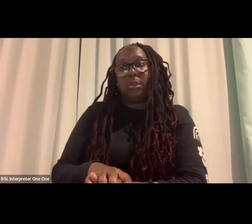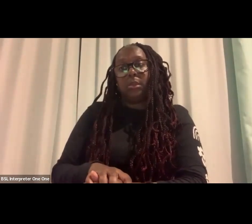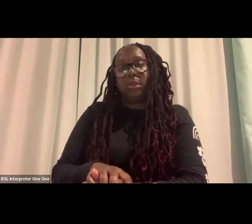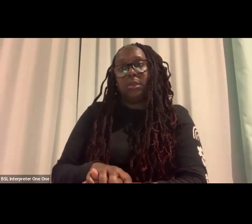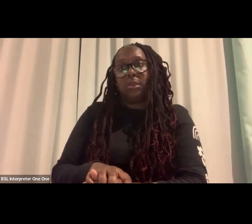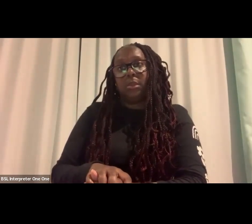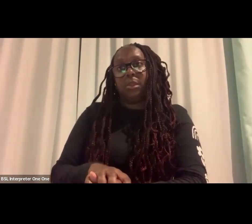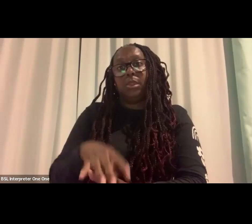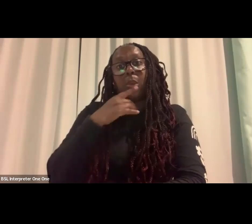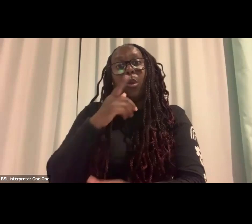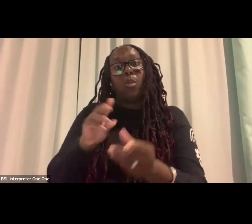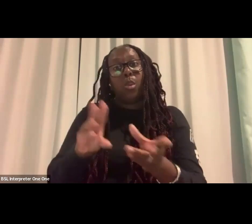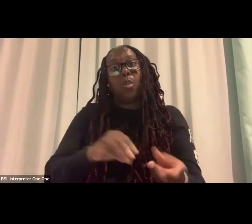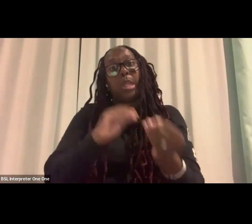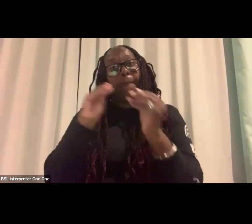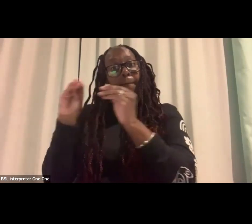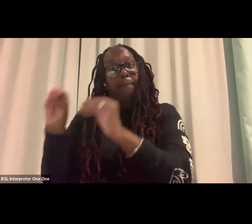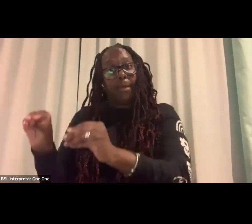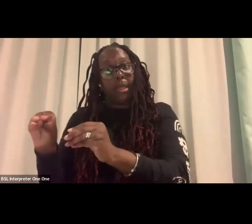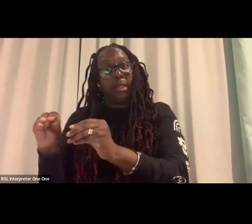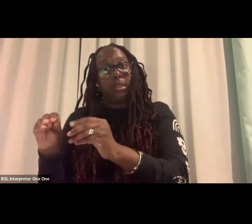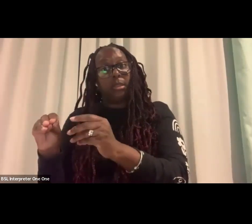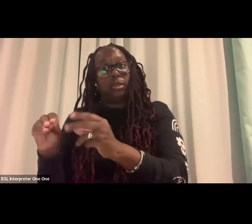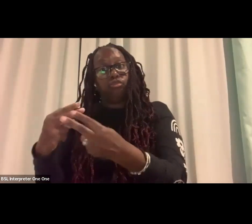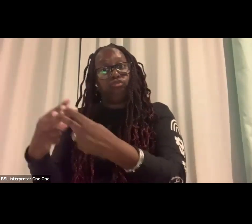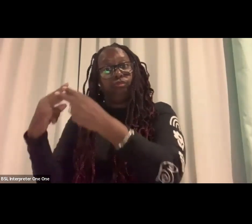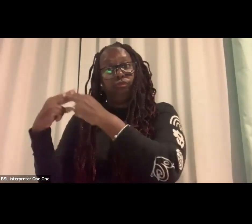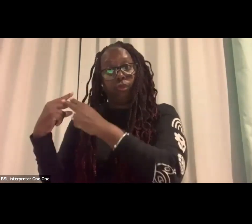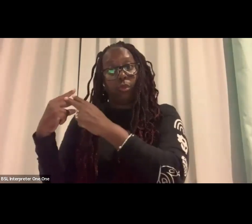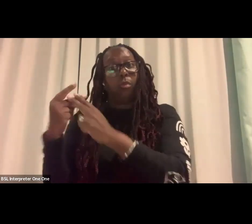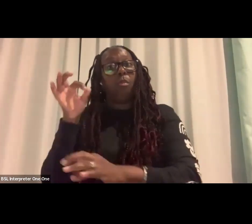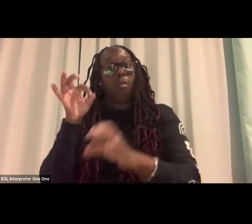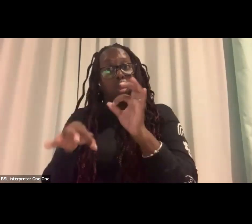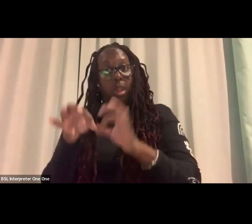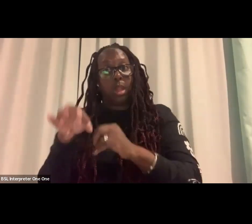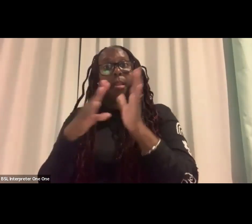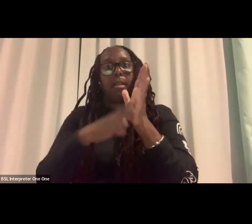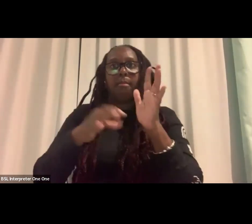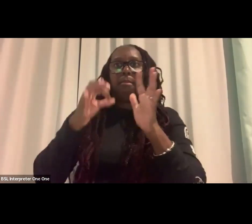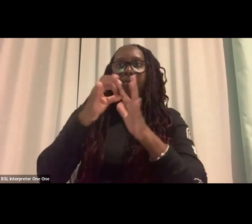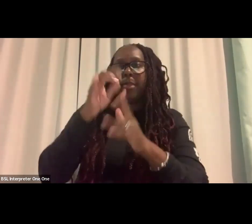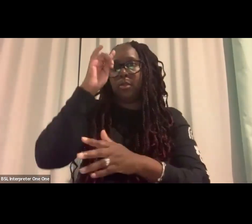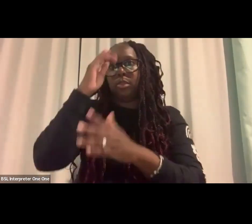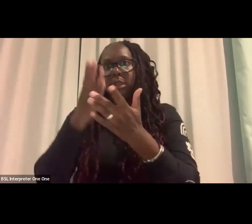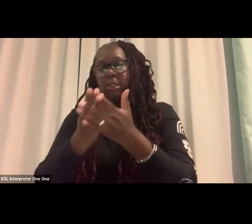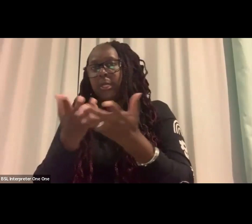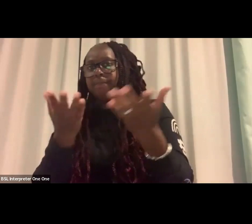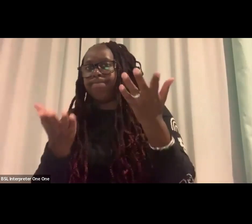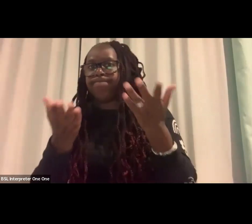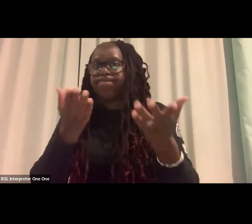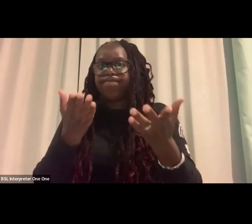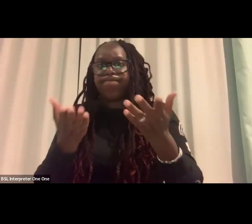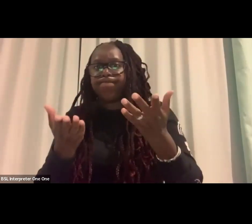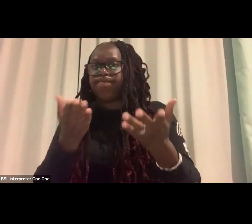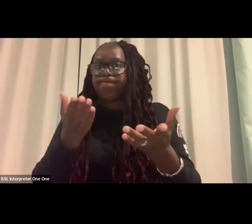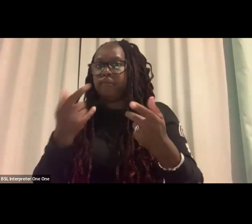the politicians, so that they can make their decision based on this analysis also, and not only